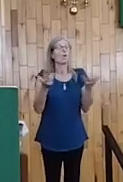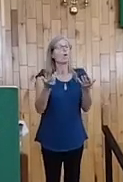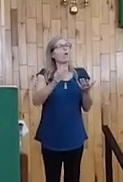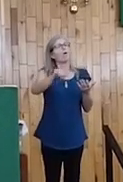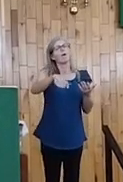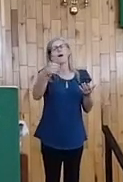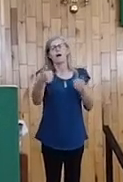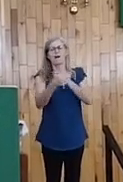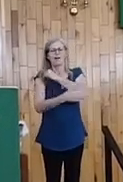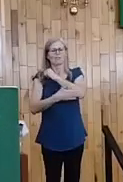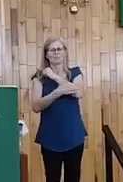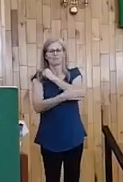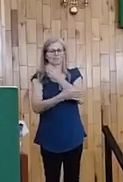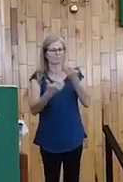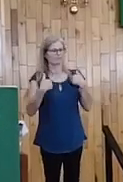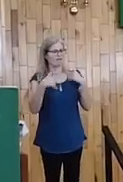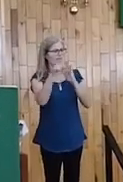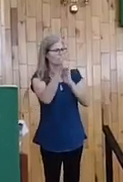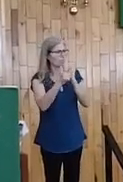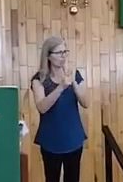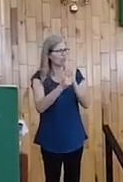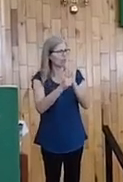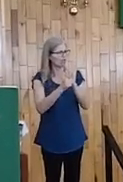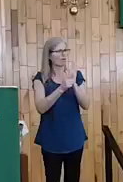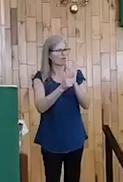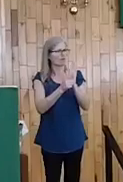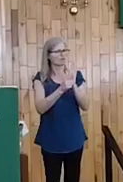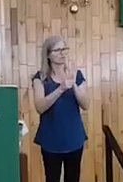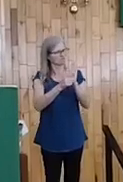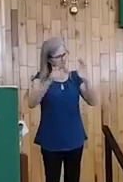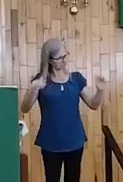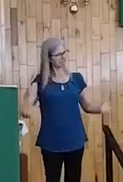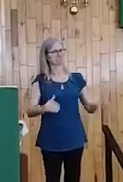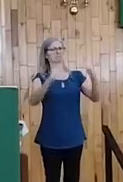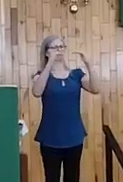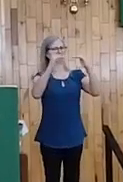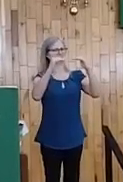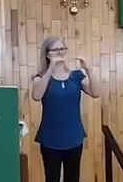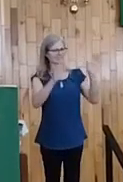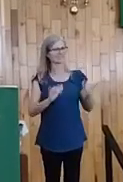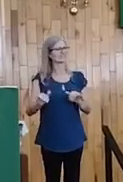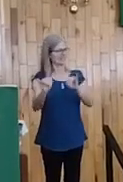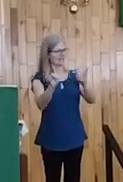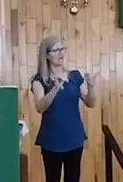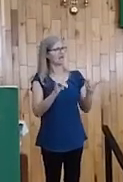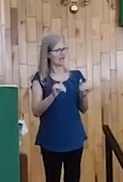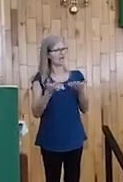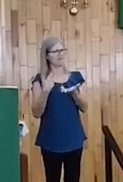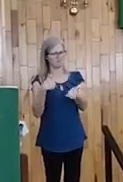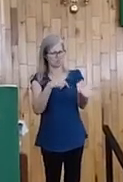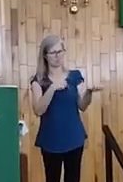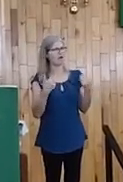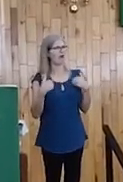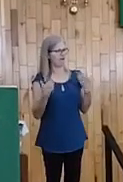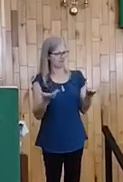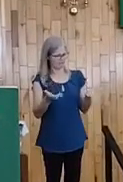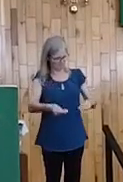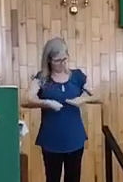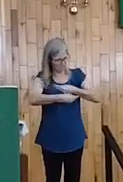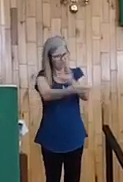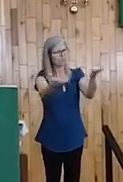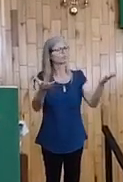great nation has statutes and decrees that are as just as the whole law which I am setting before